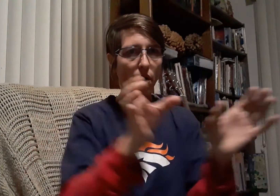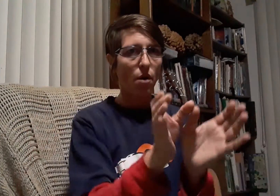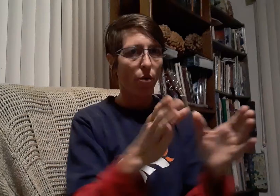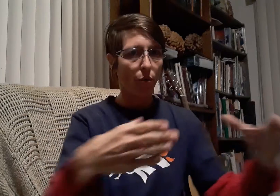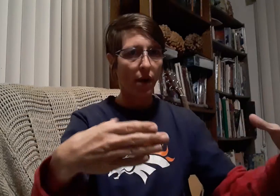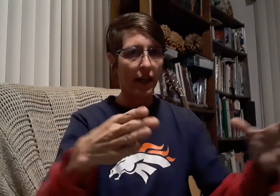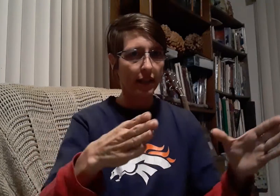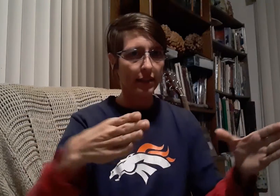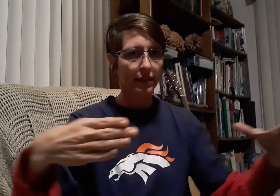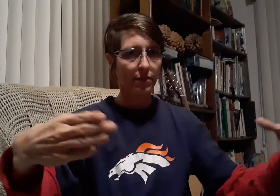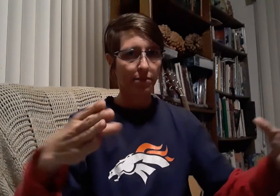rings.